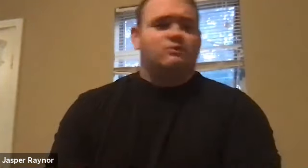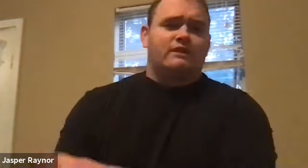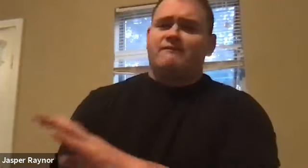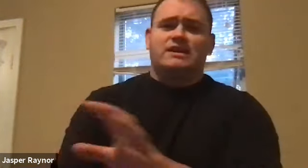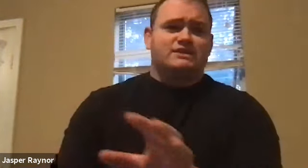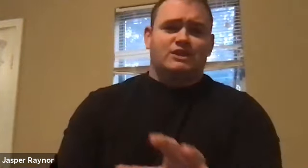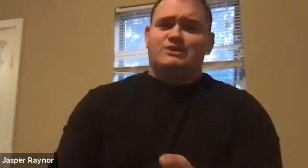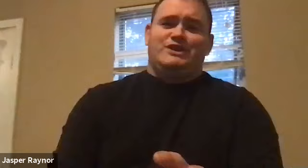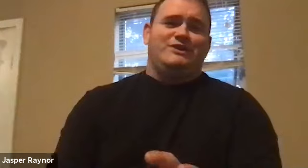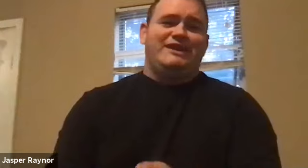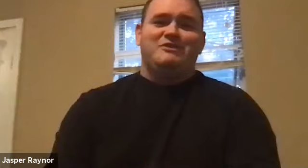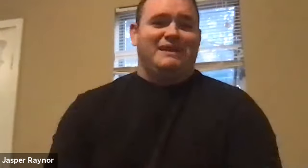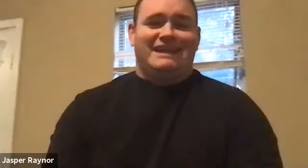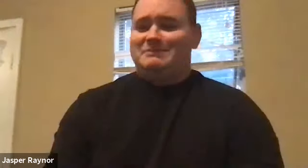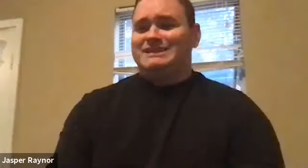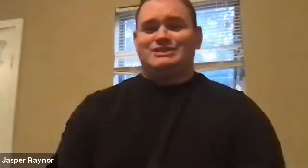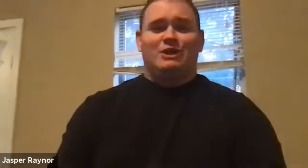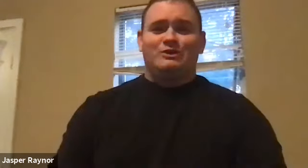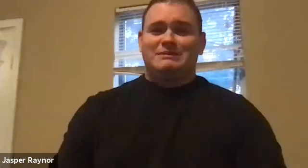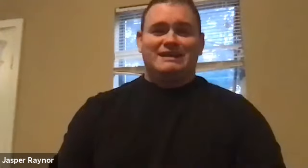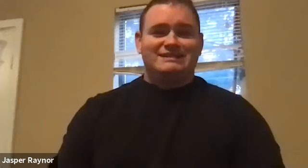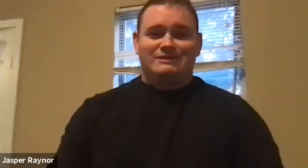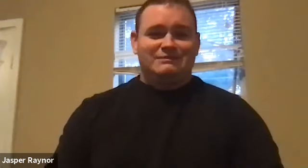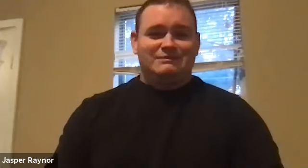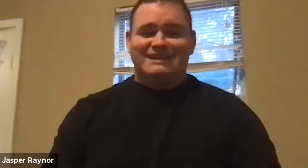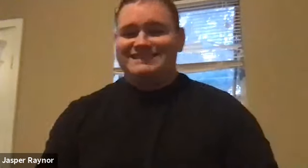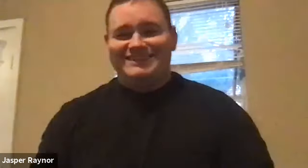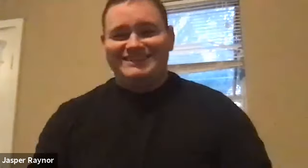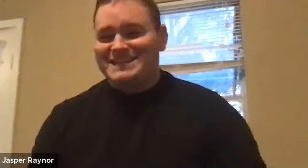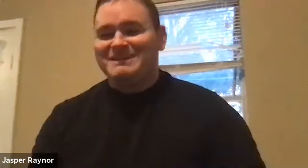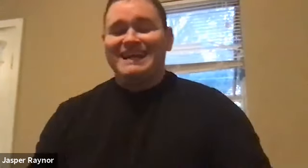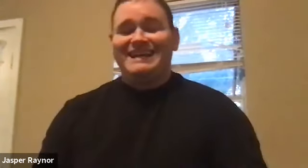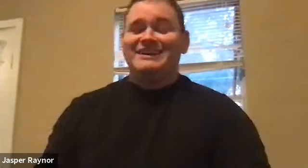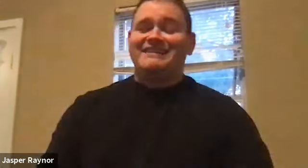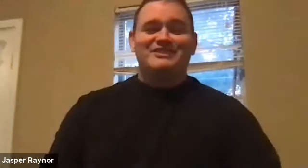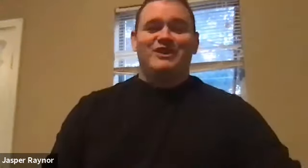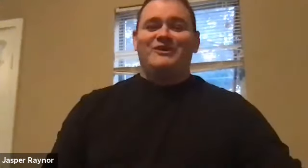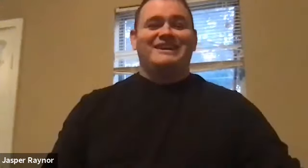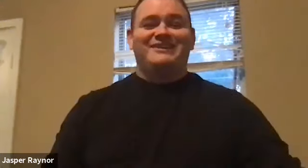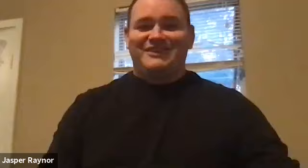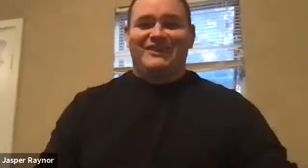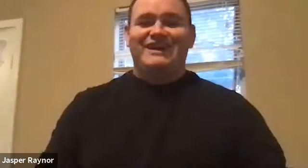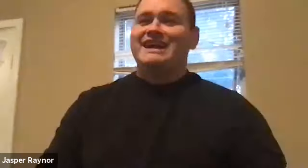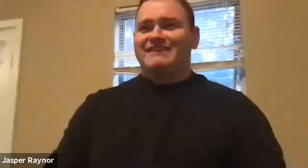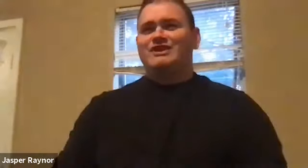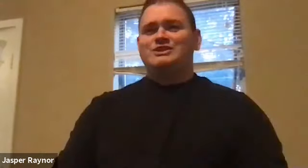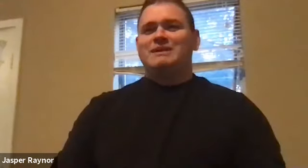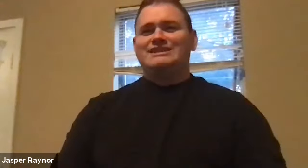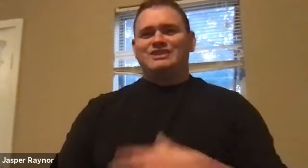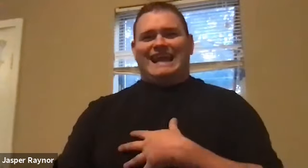the funniest dudes you ever meet. Like, he makes jokes about his own disabilities all the time. You have you rolling on the ground. Like, first you'll be like, should I